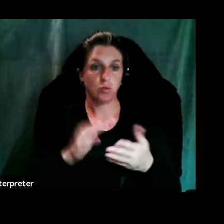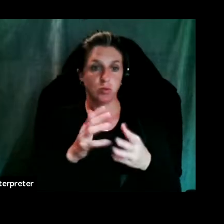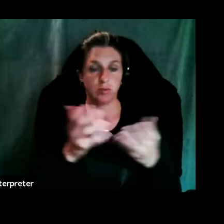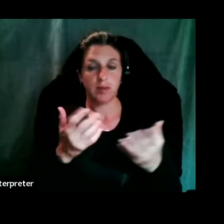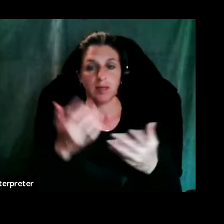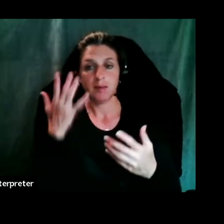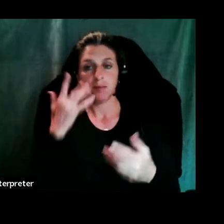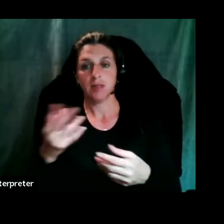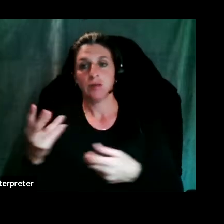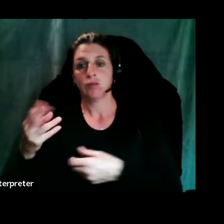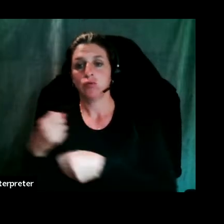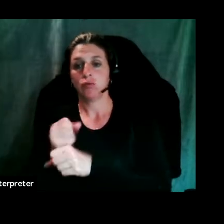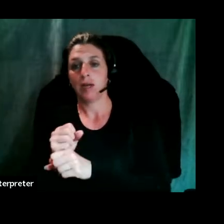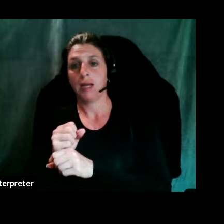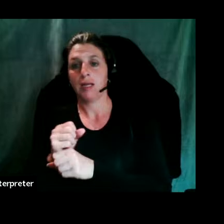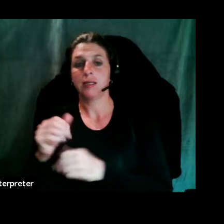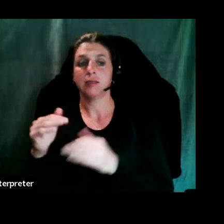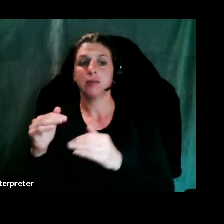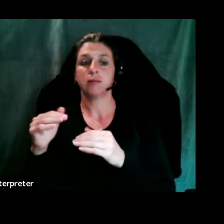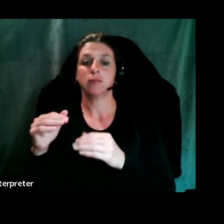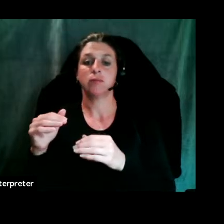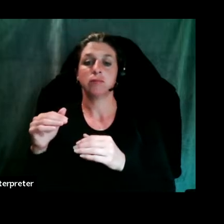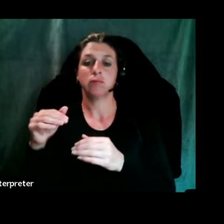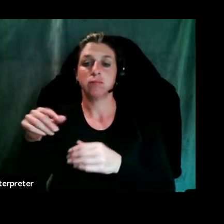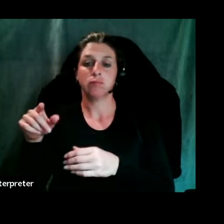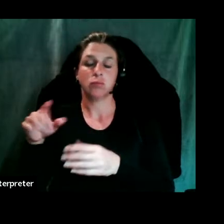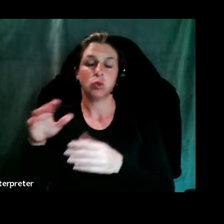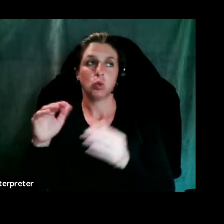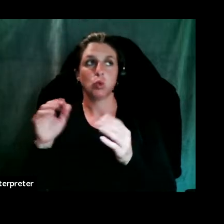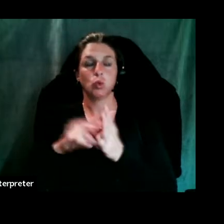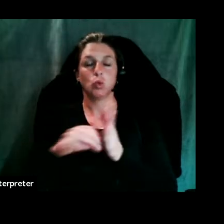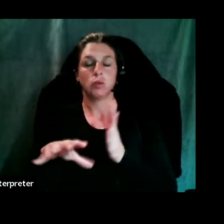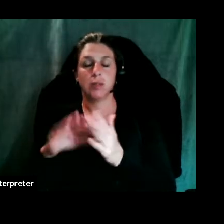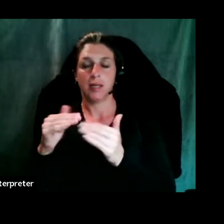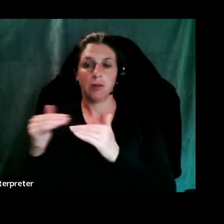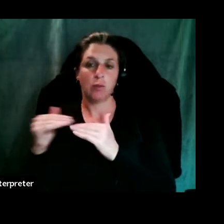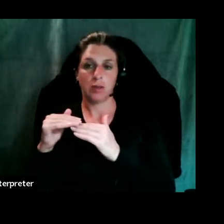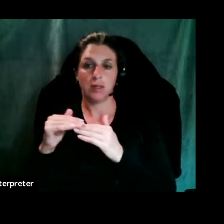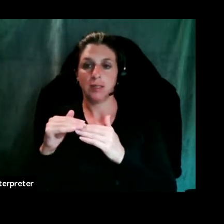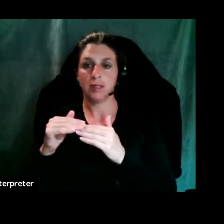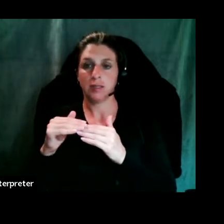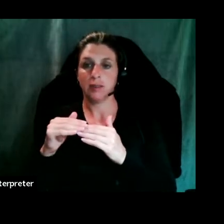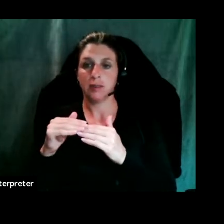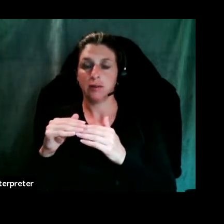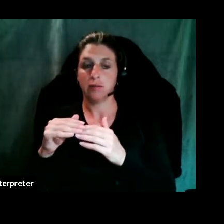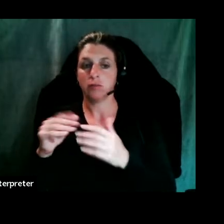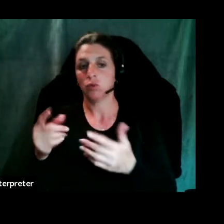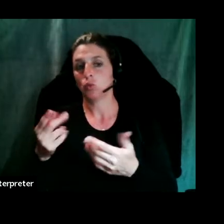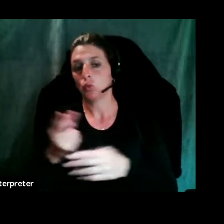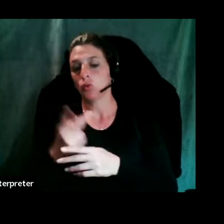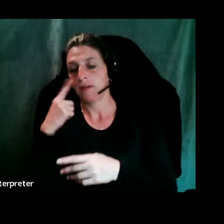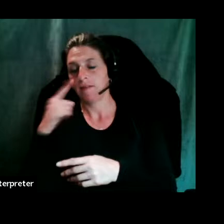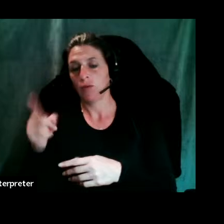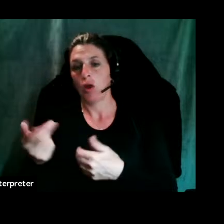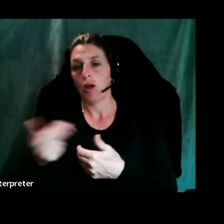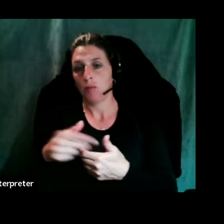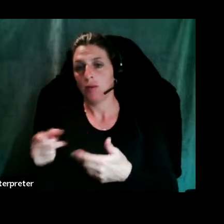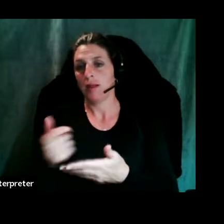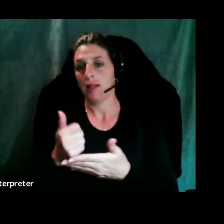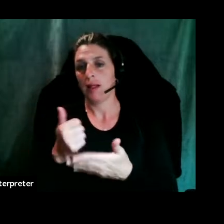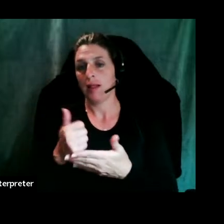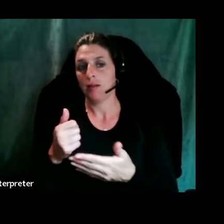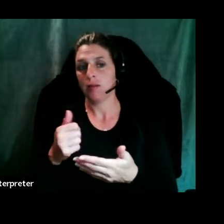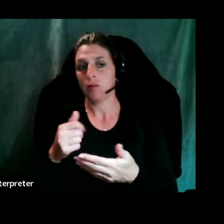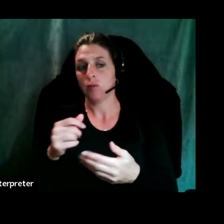with our student equity coordinators. And really, we're just using them for onboarding. So they support onboarding